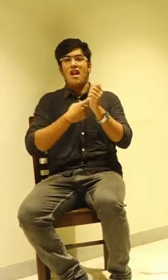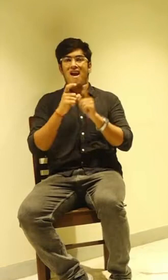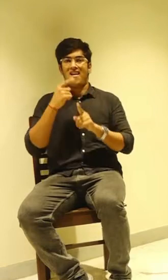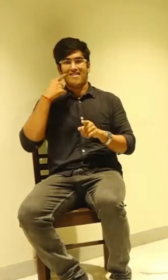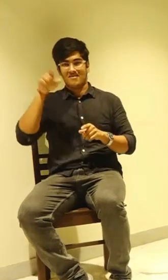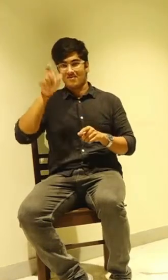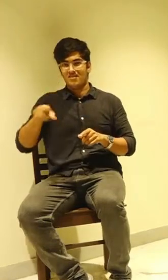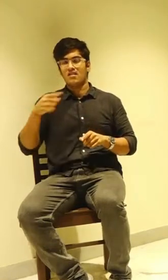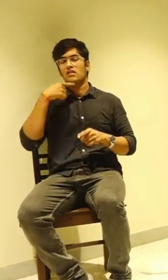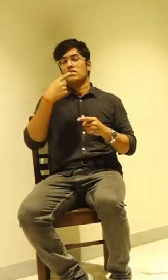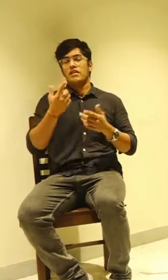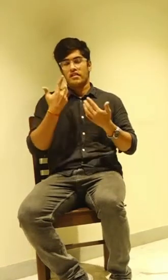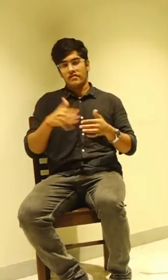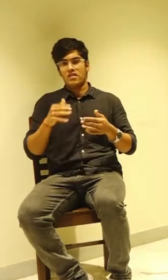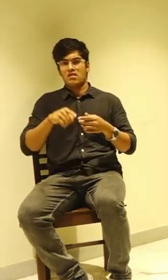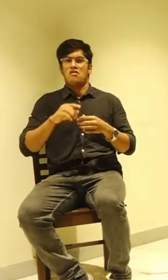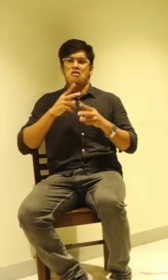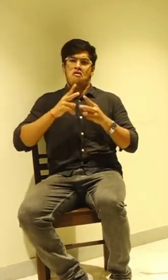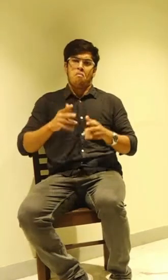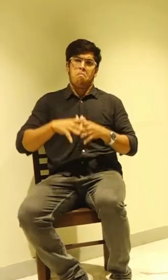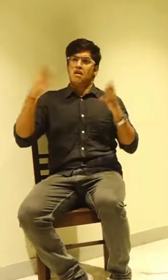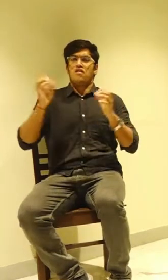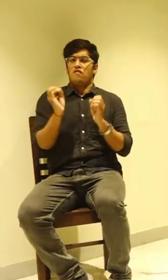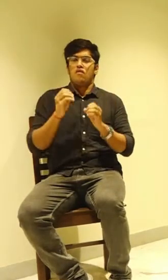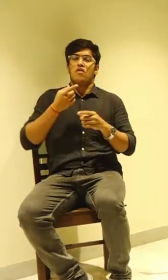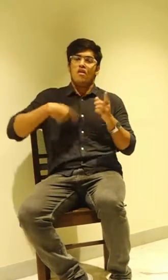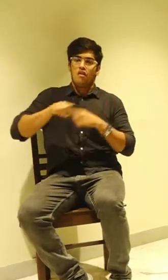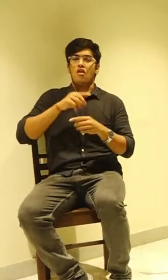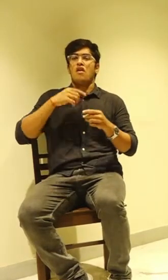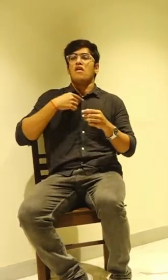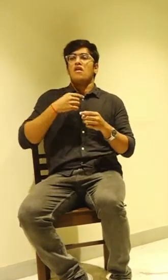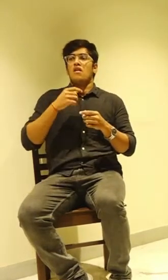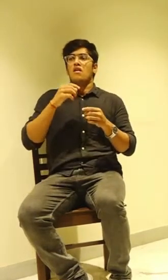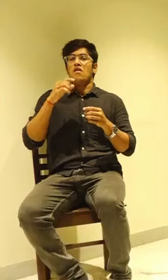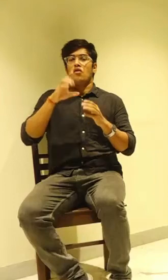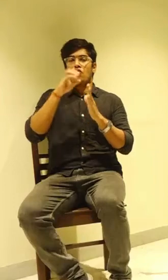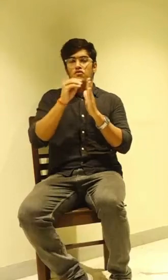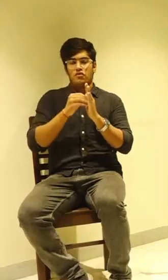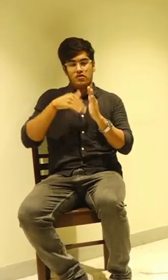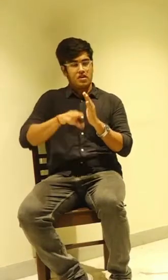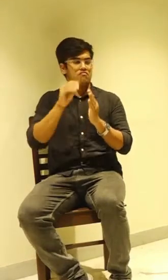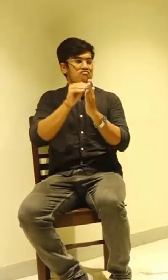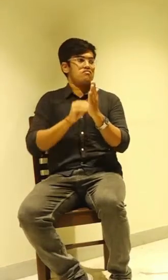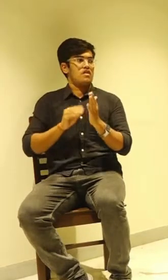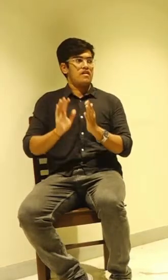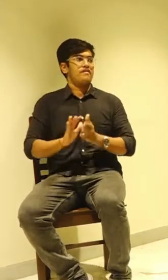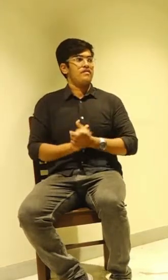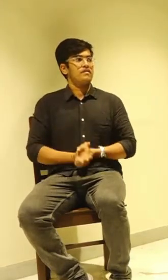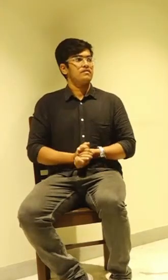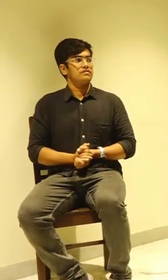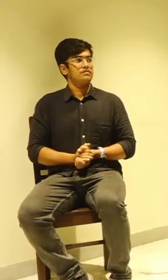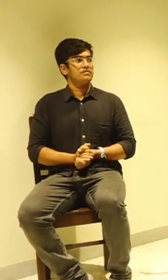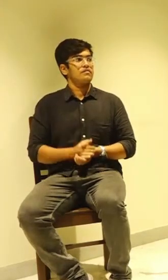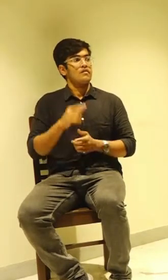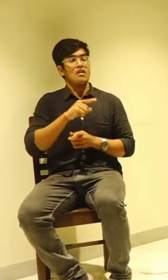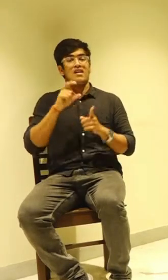nothing revolutionary will happen. We voted on a lot of aspects. They will find a mention in the Constitution. Now the drafting committee rejected